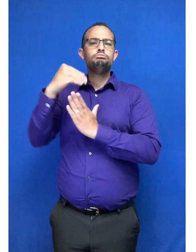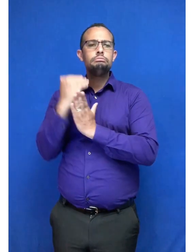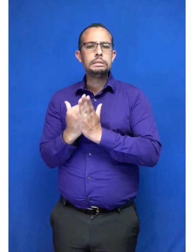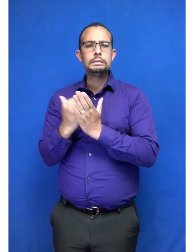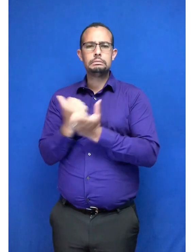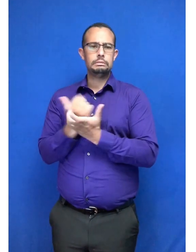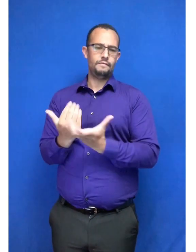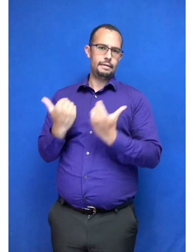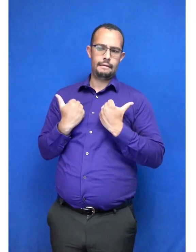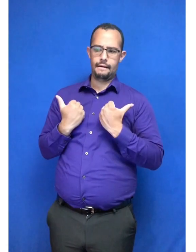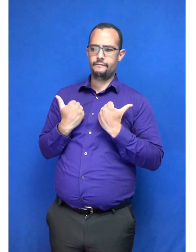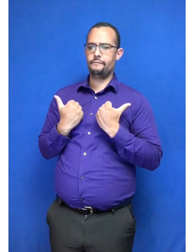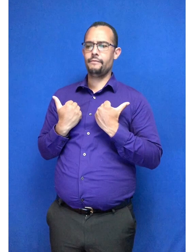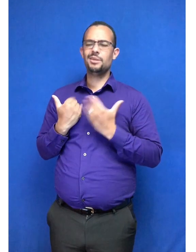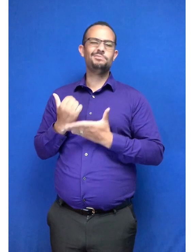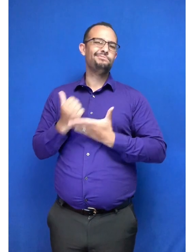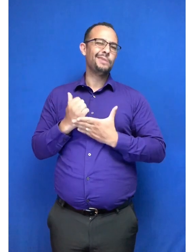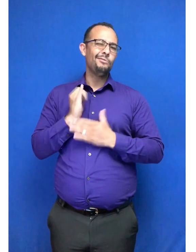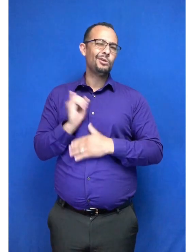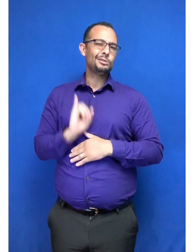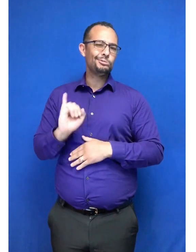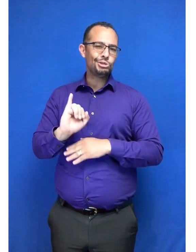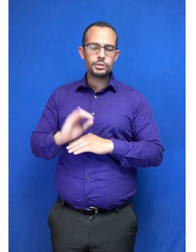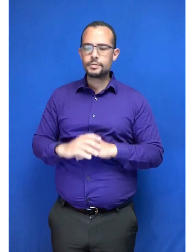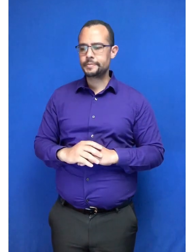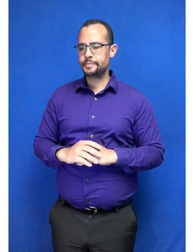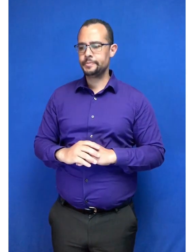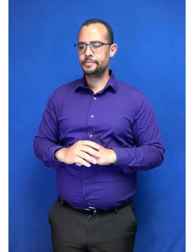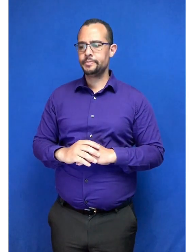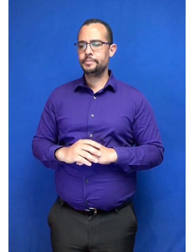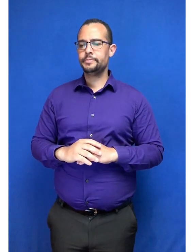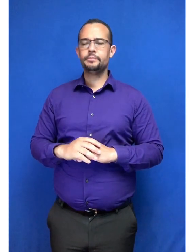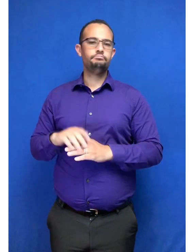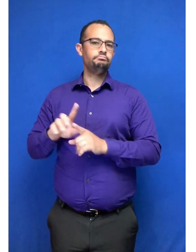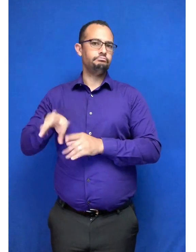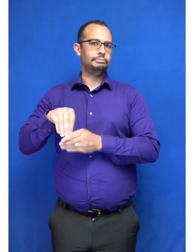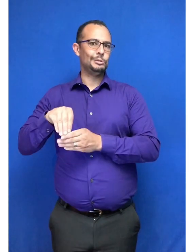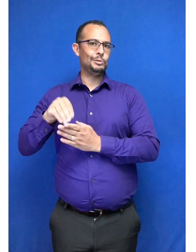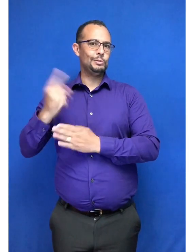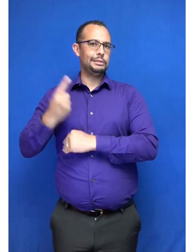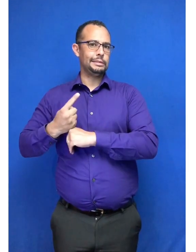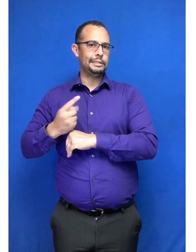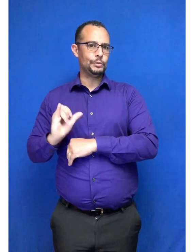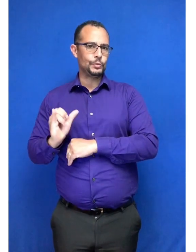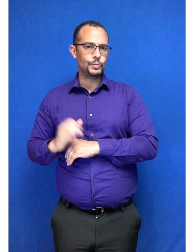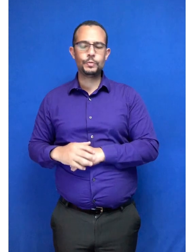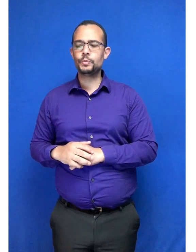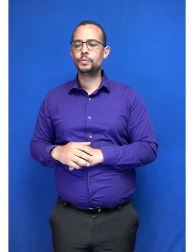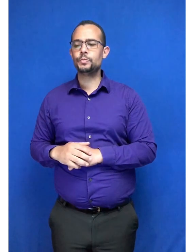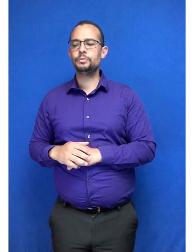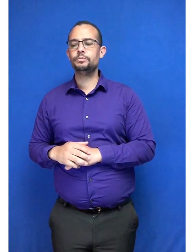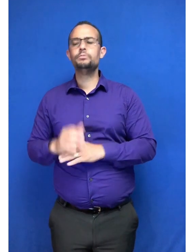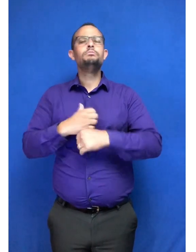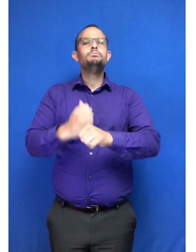Create a to-go bag. The to-go bag should contain all important documents and identifications. So if the emergency